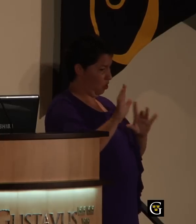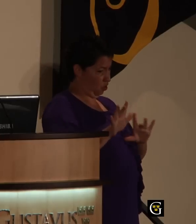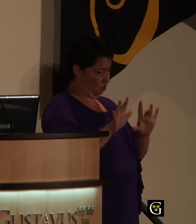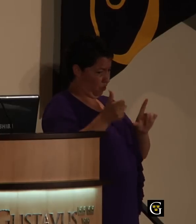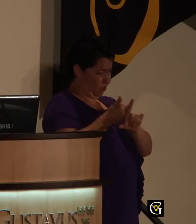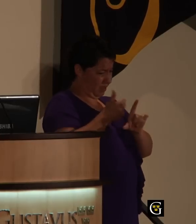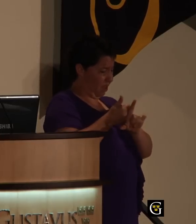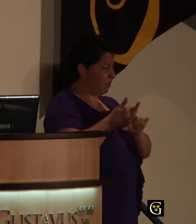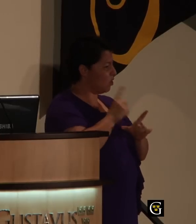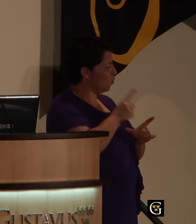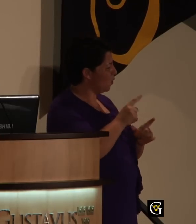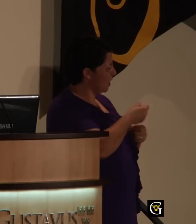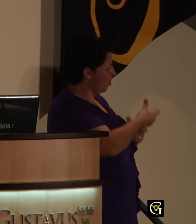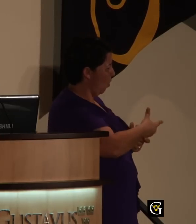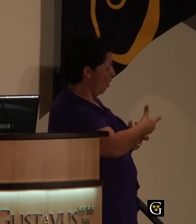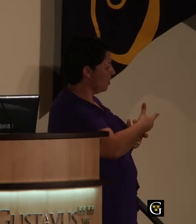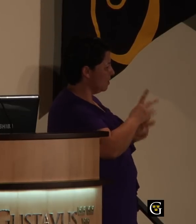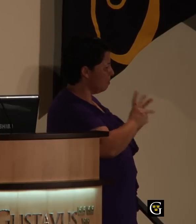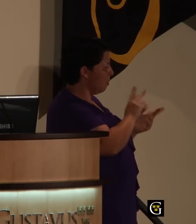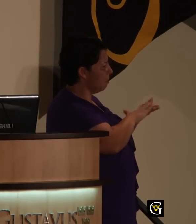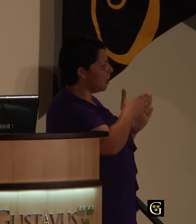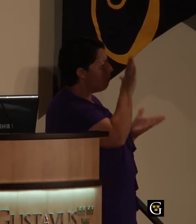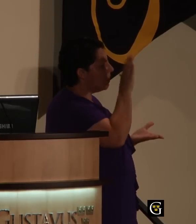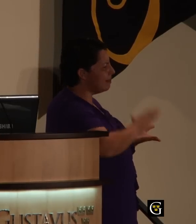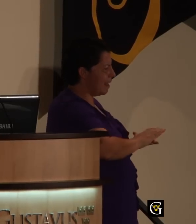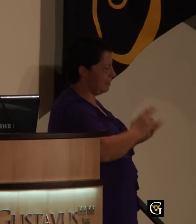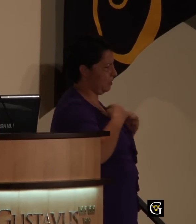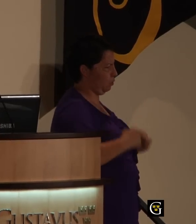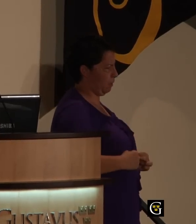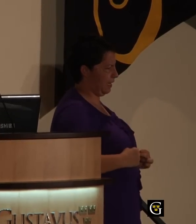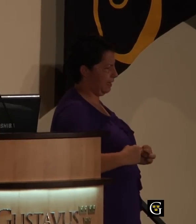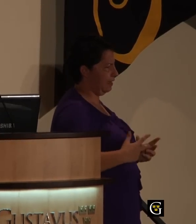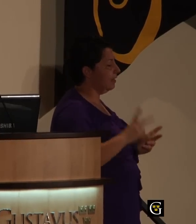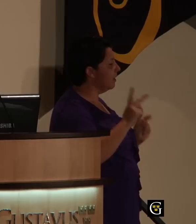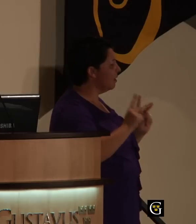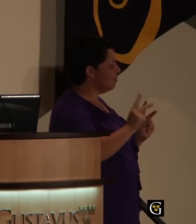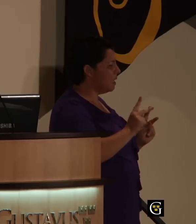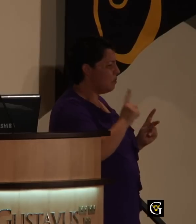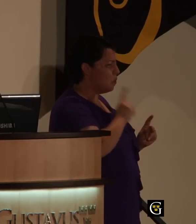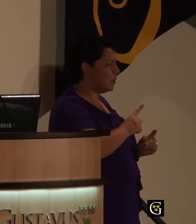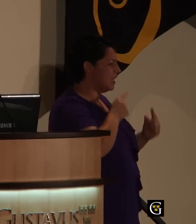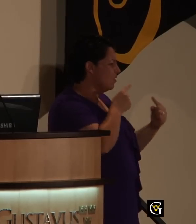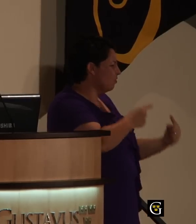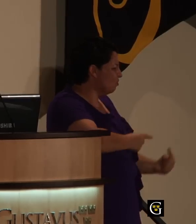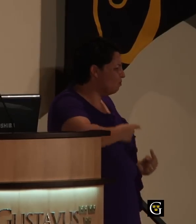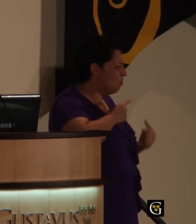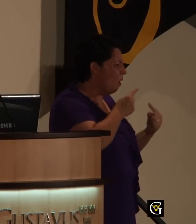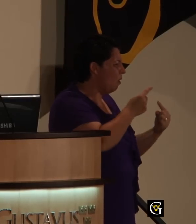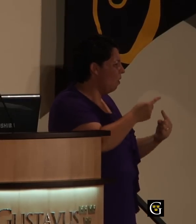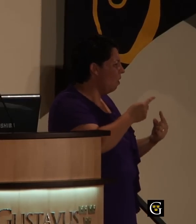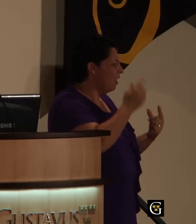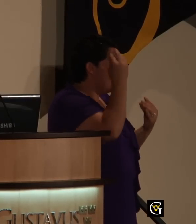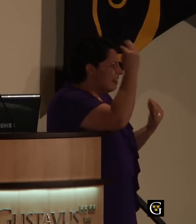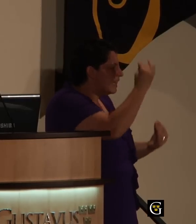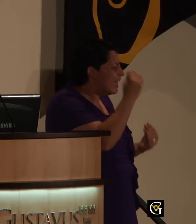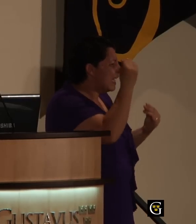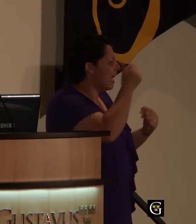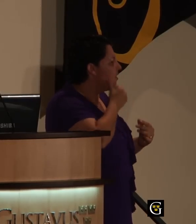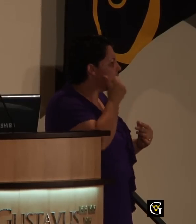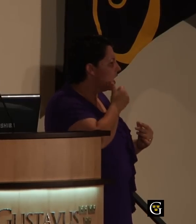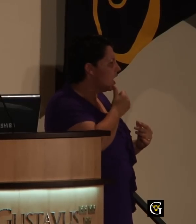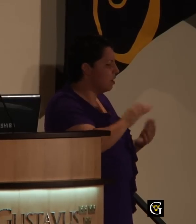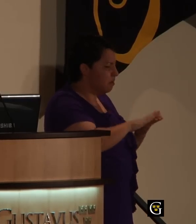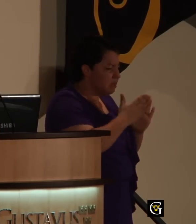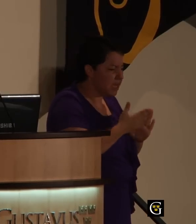society? Is it making us less human? People agonize daily about whether we are so obsessed by our BlackBerries